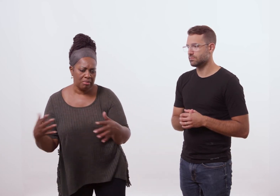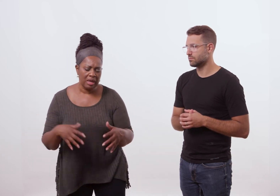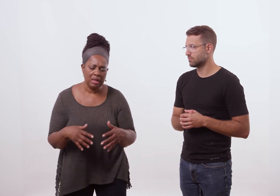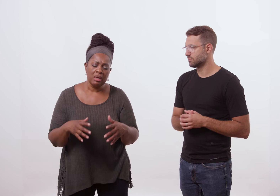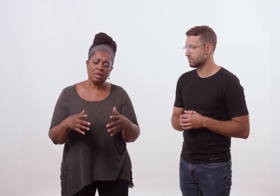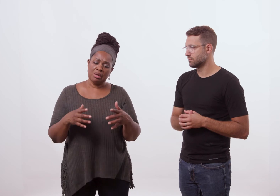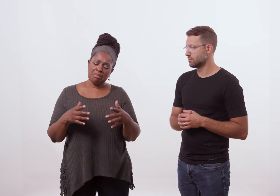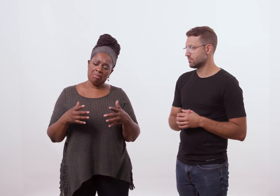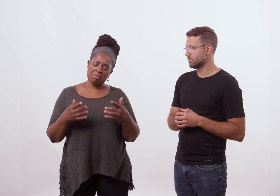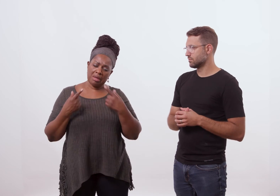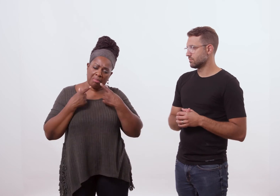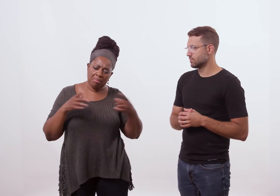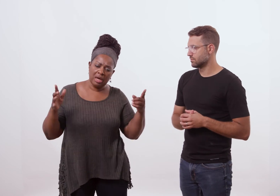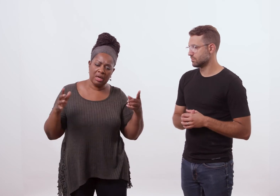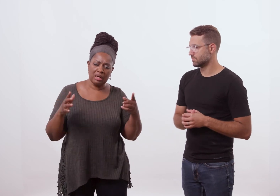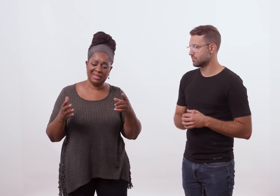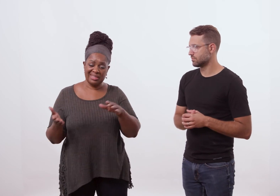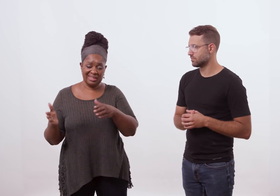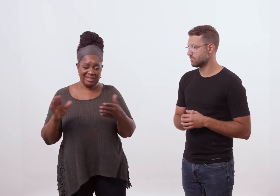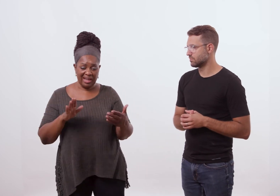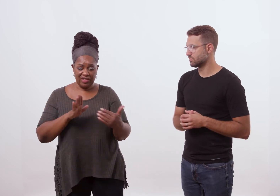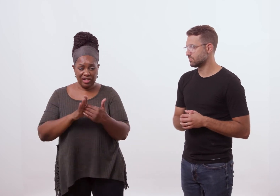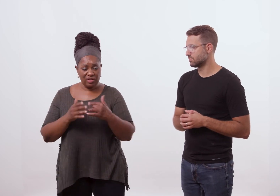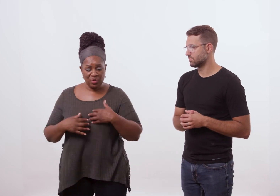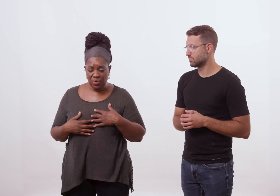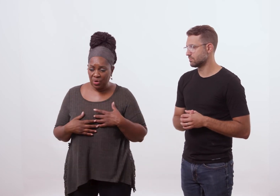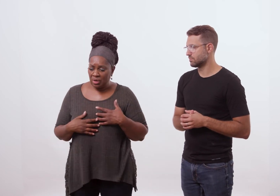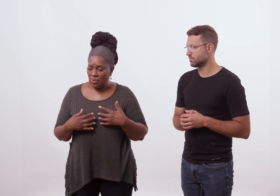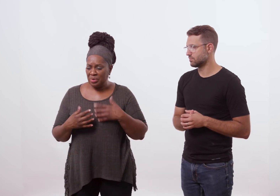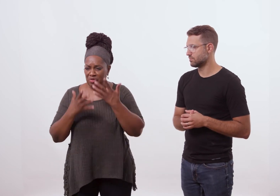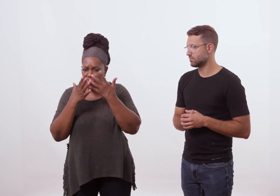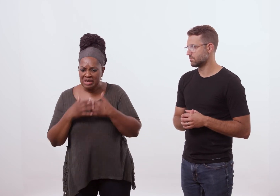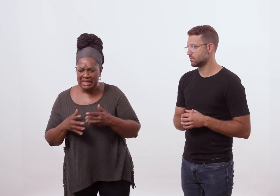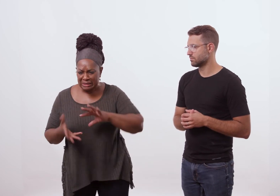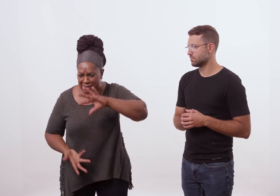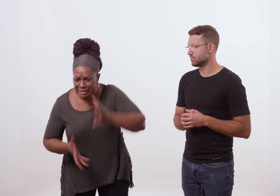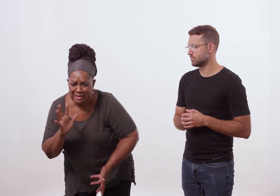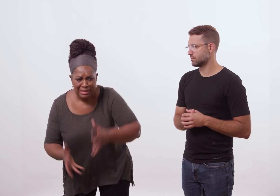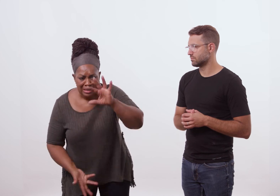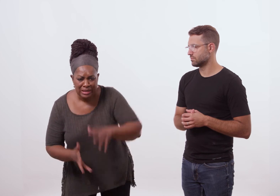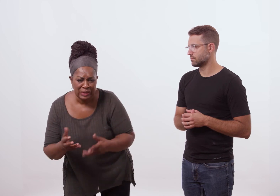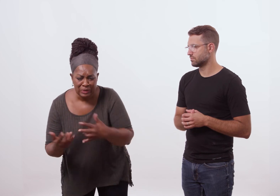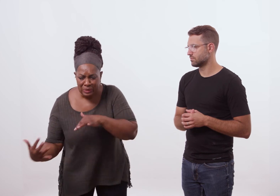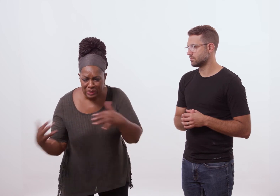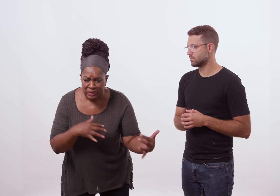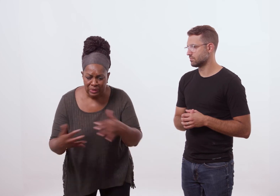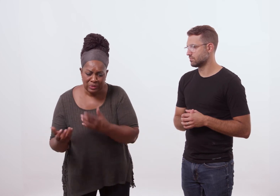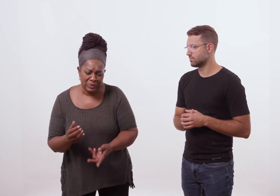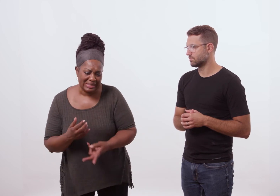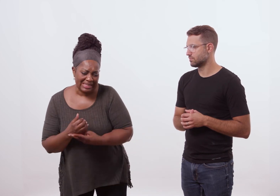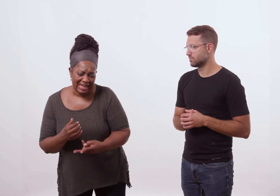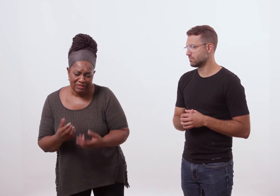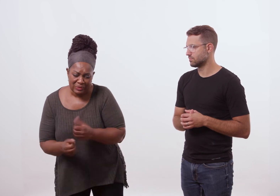triumphant. Death pitted itself against her arts with greedy determination, but she managed to